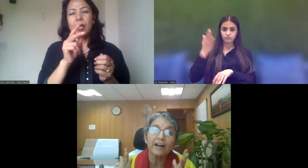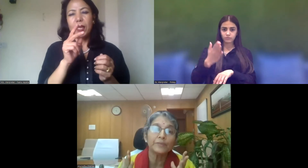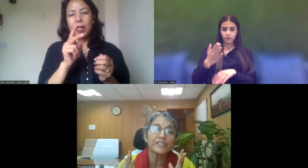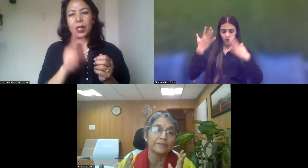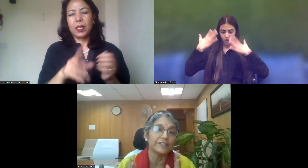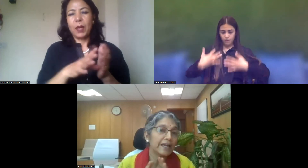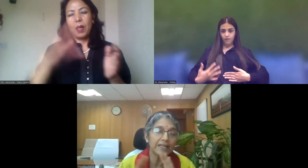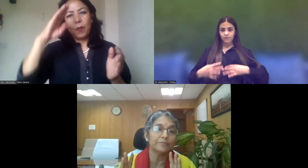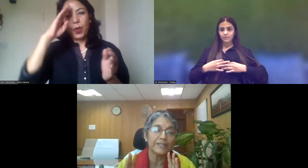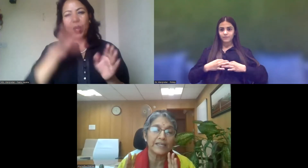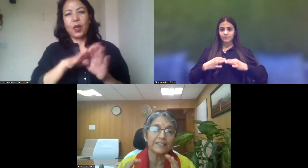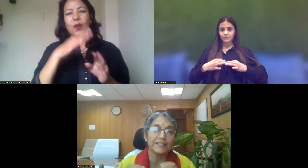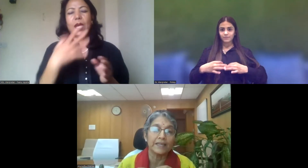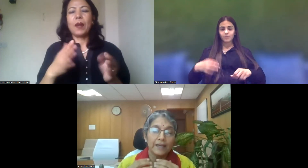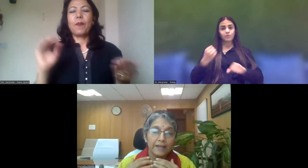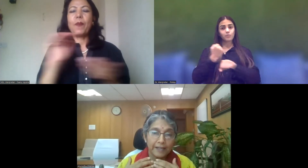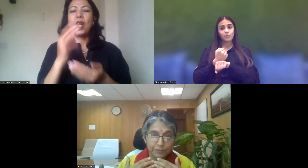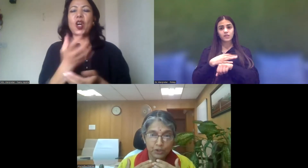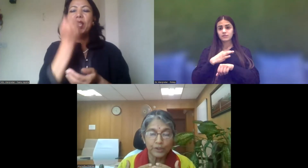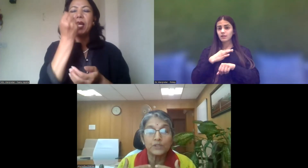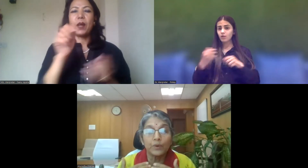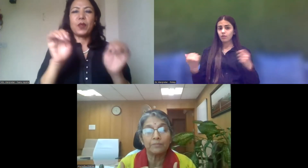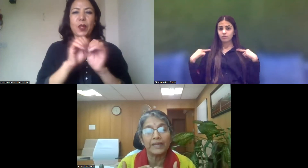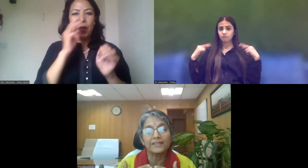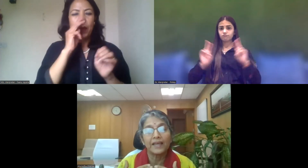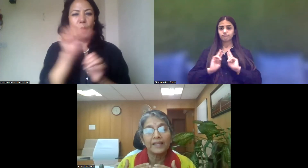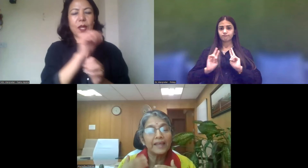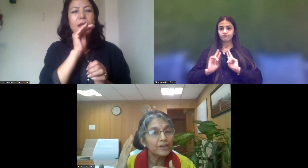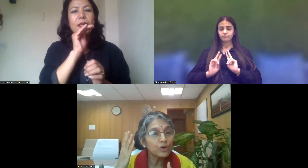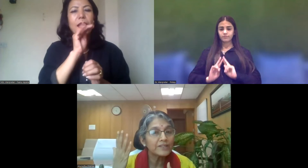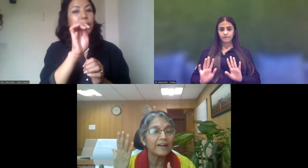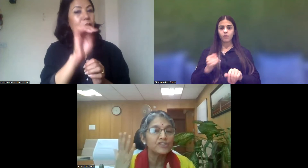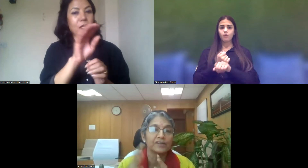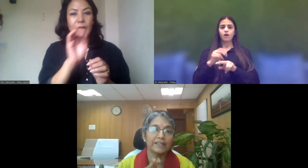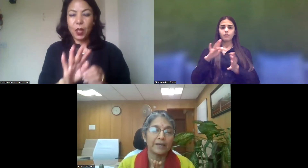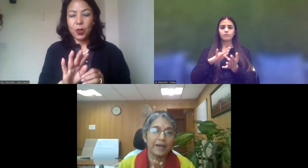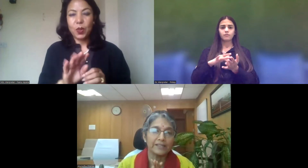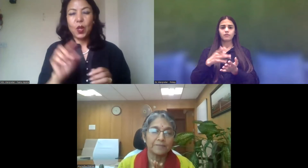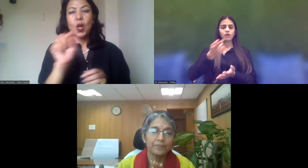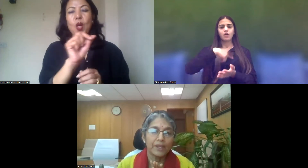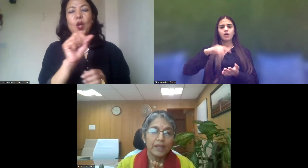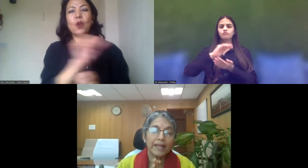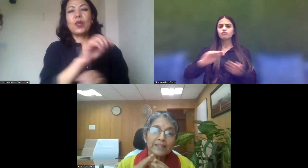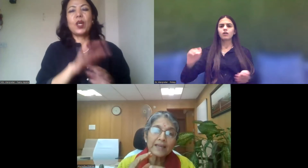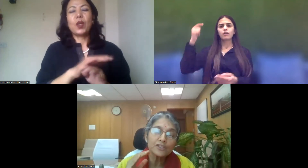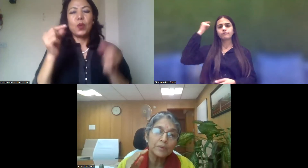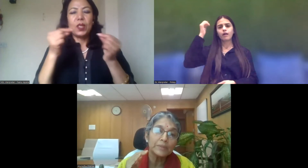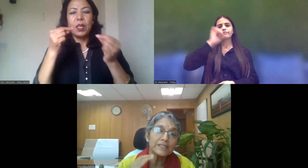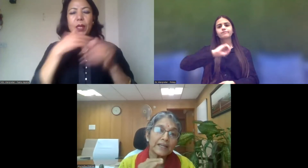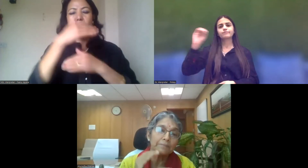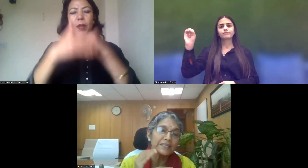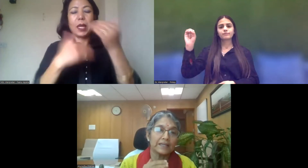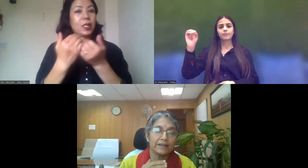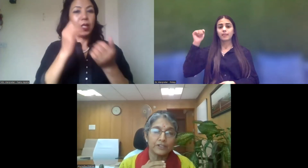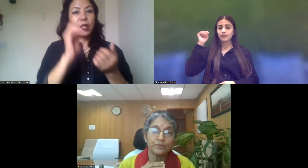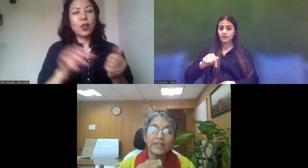any government servant, any government agency comes to its workplace, they do not have children in their mind. And this has to be built in at